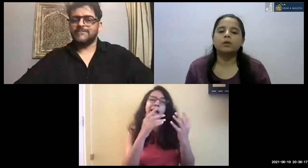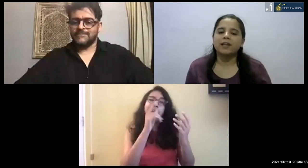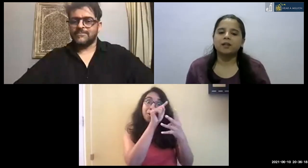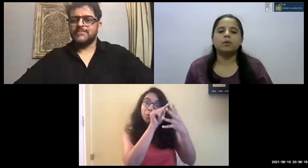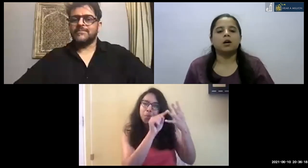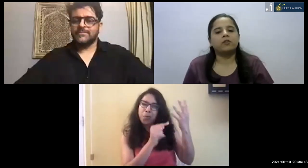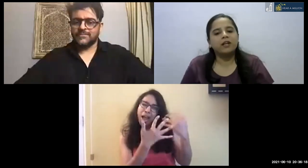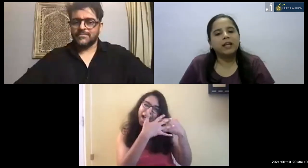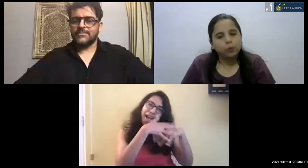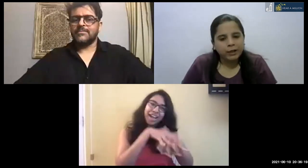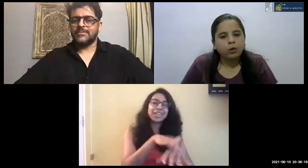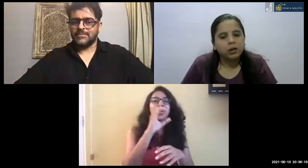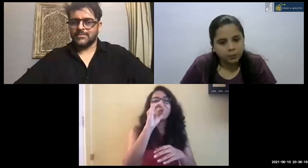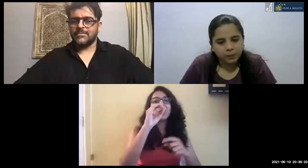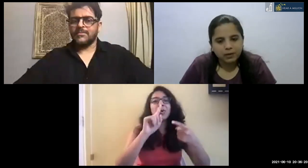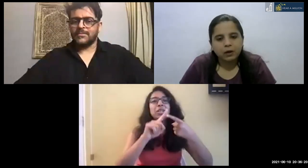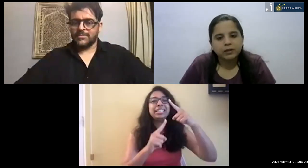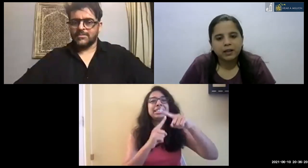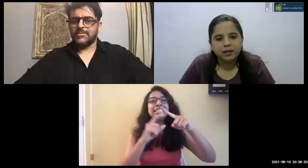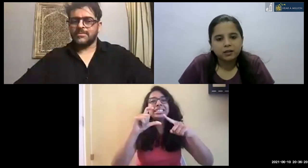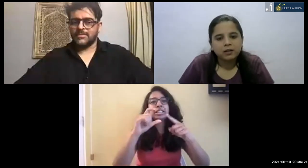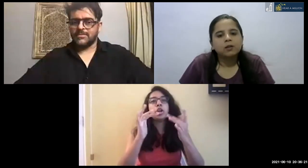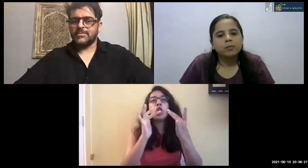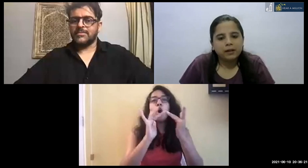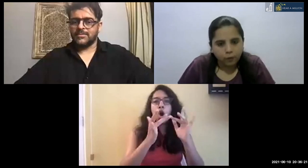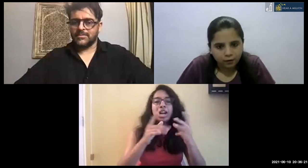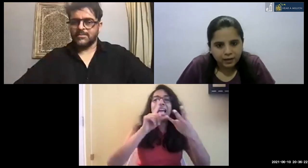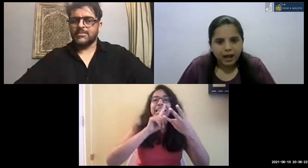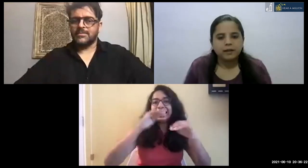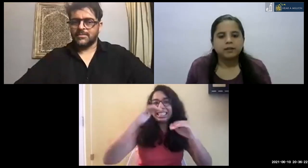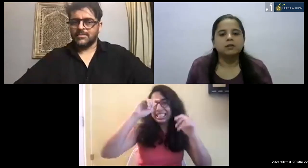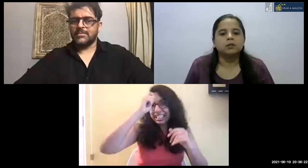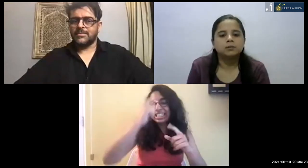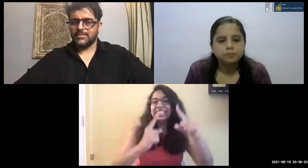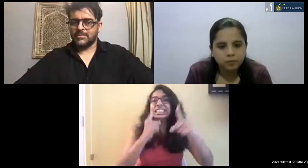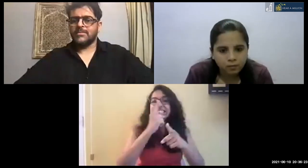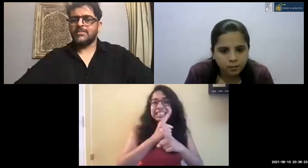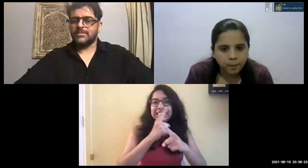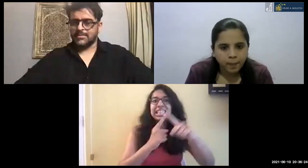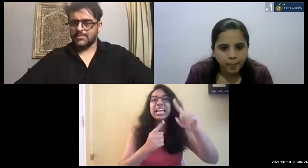So how they can treat equally to all the people, how they can be involved, and